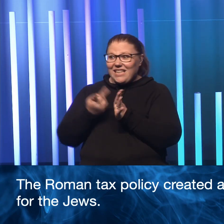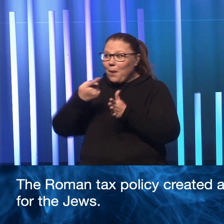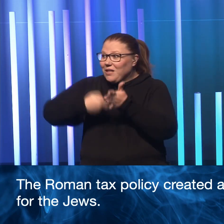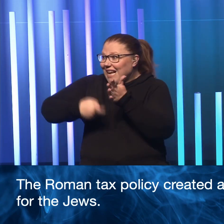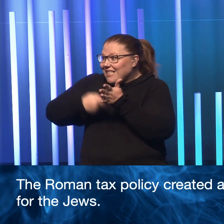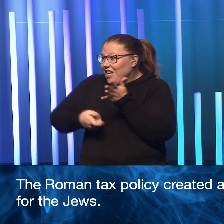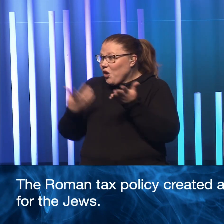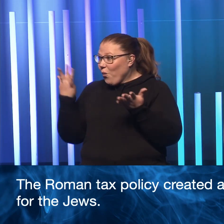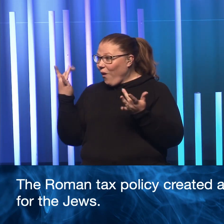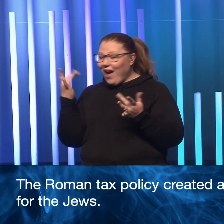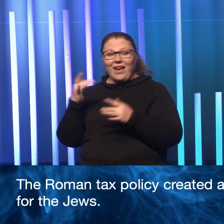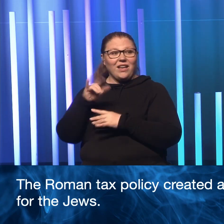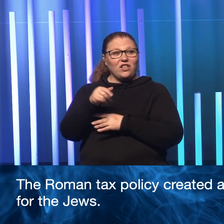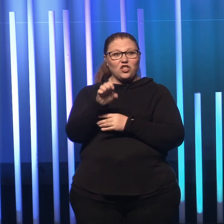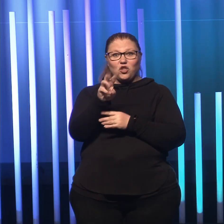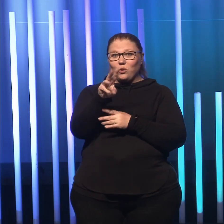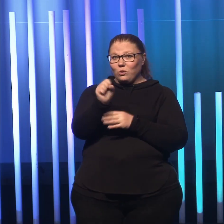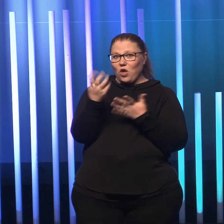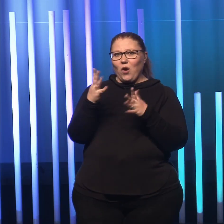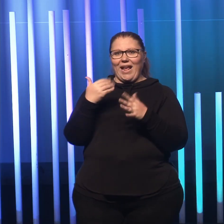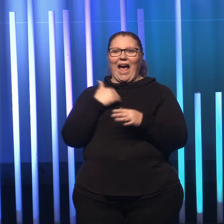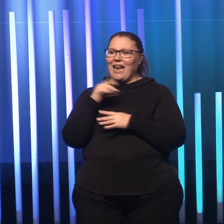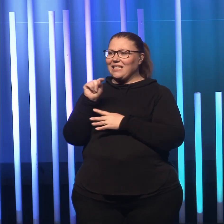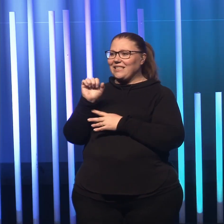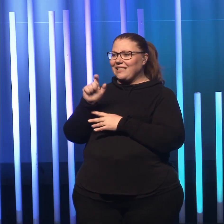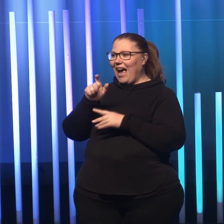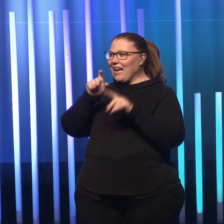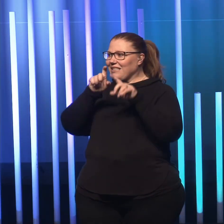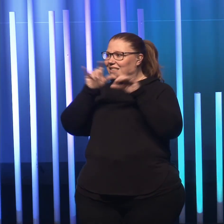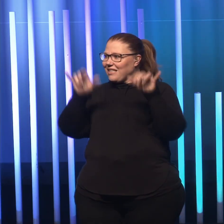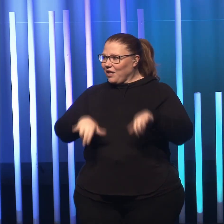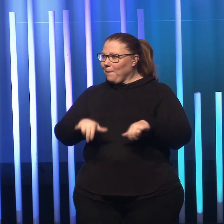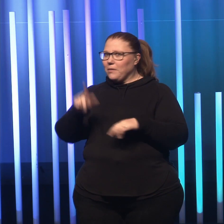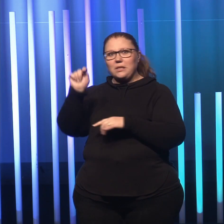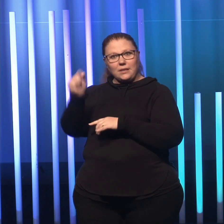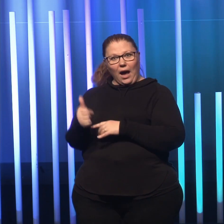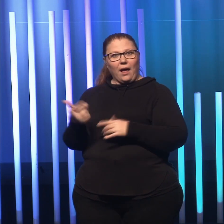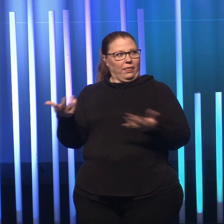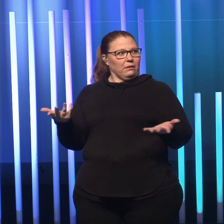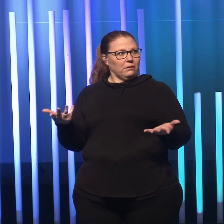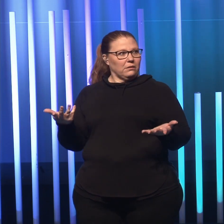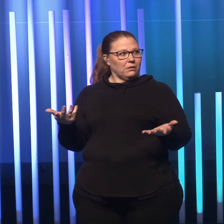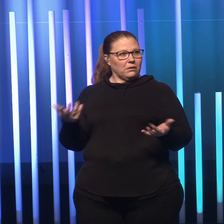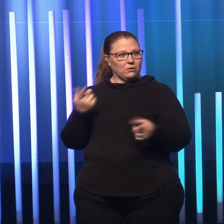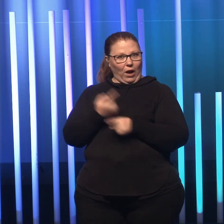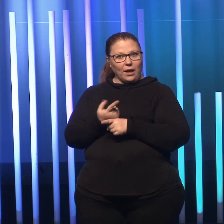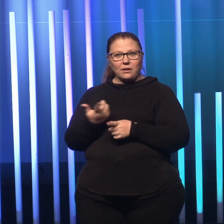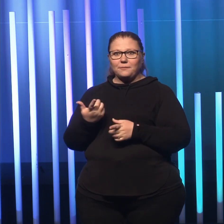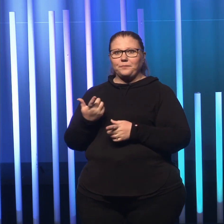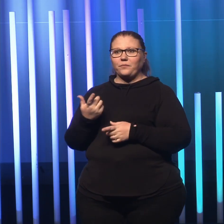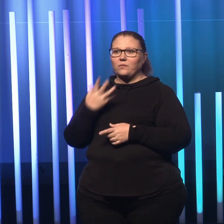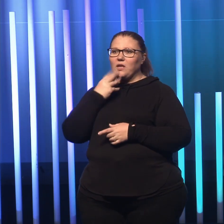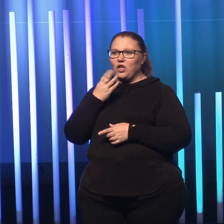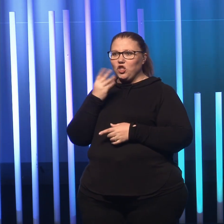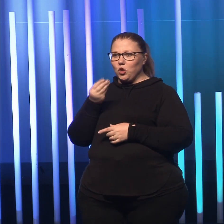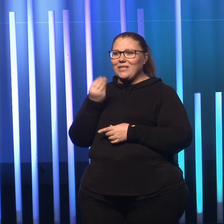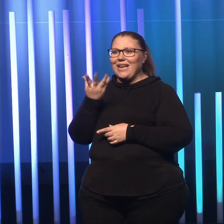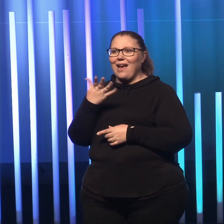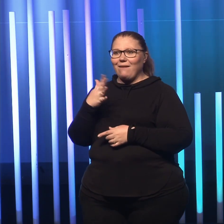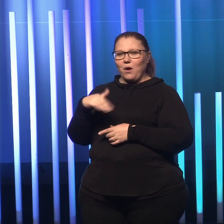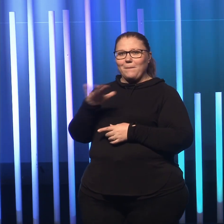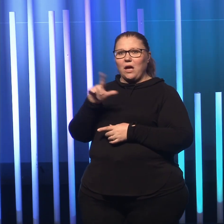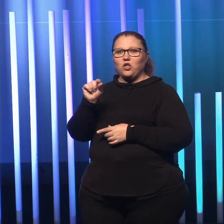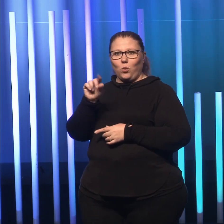taxation? Because the Jews already had a tax system. It was called the tithe, right? So Jews gave about